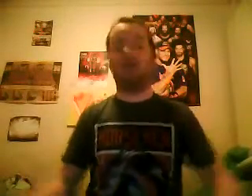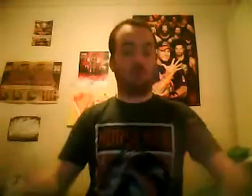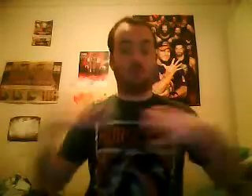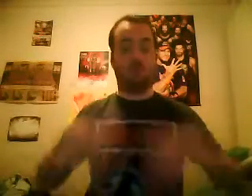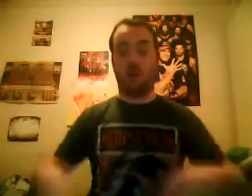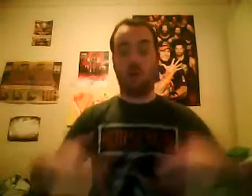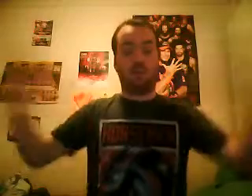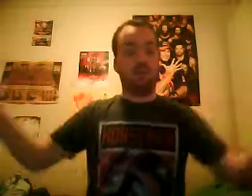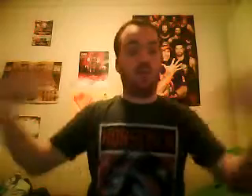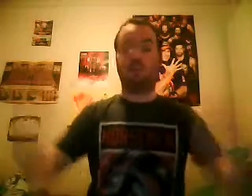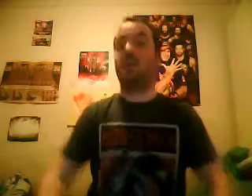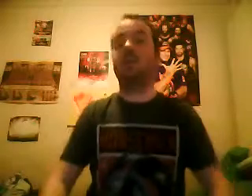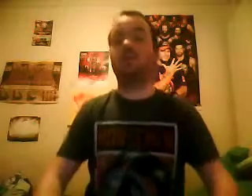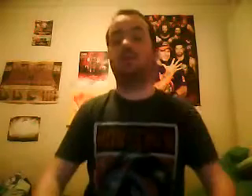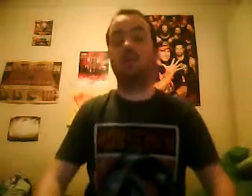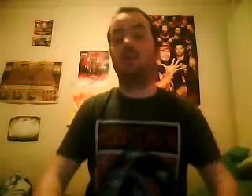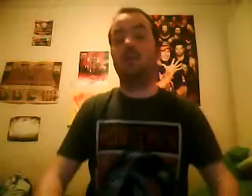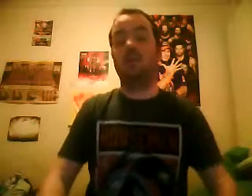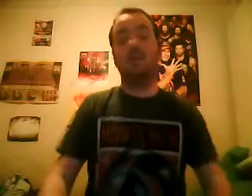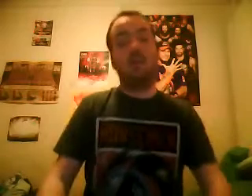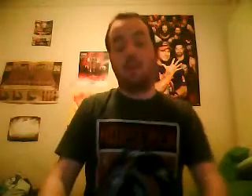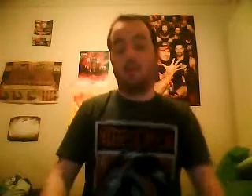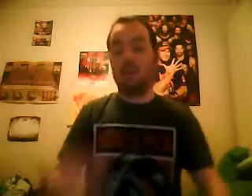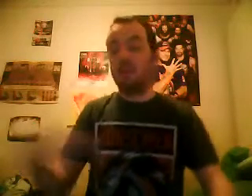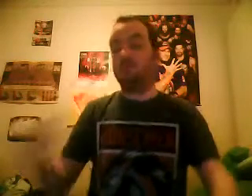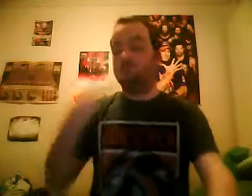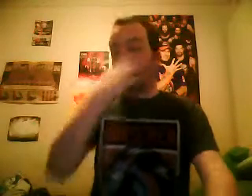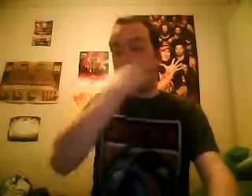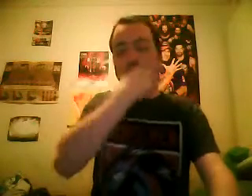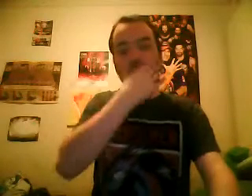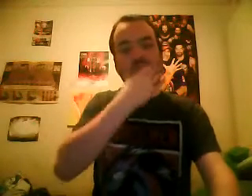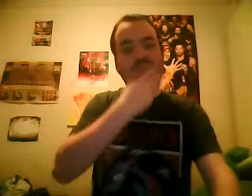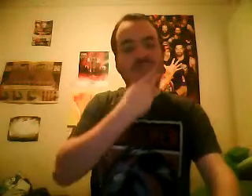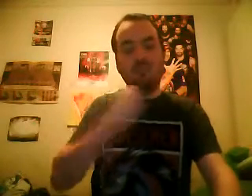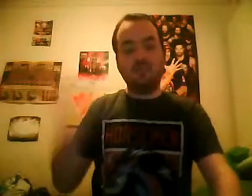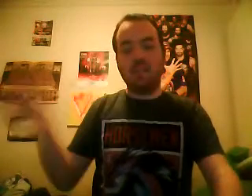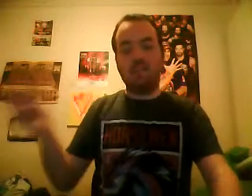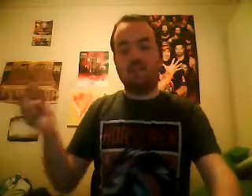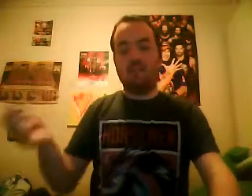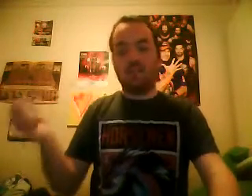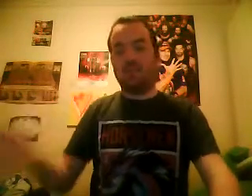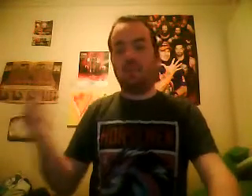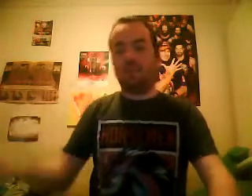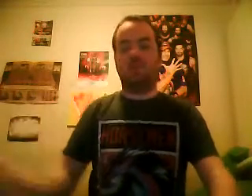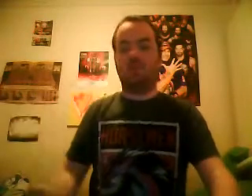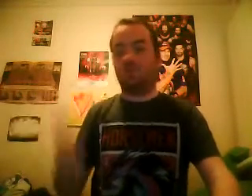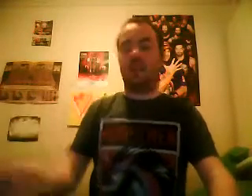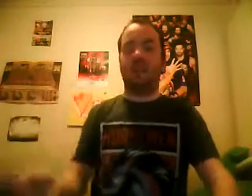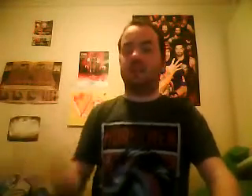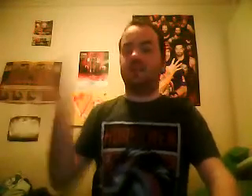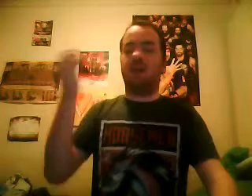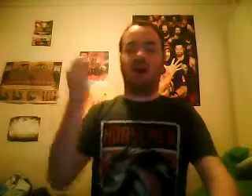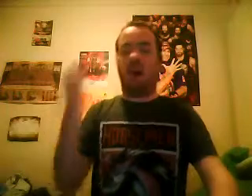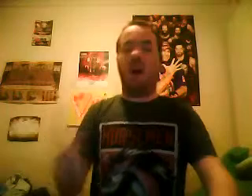with the robe and the title reigns. But But to be honest with you, Charlotte, I